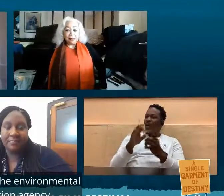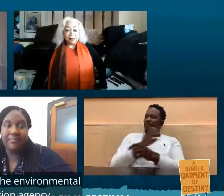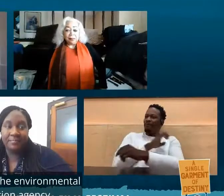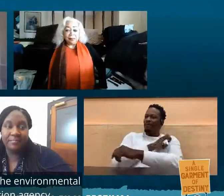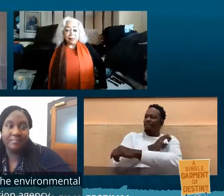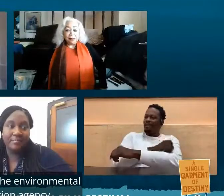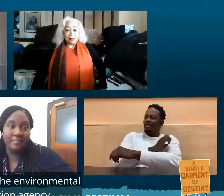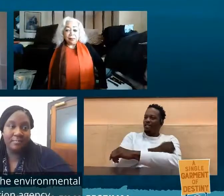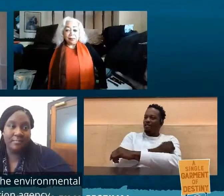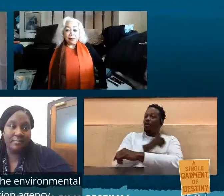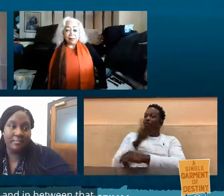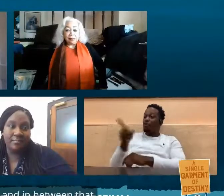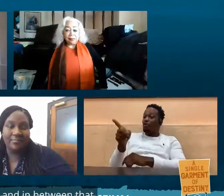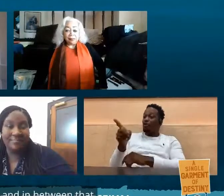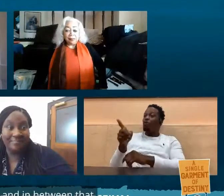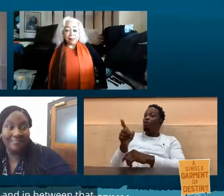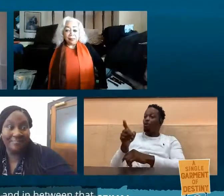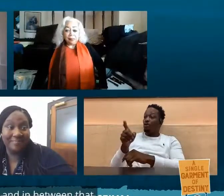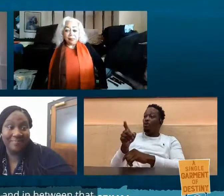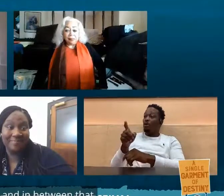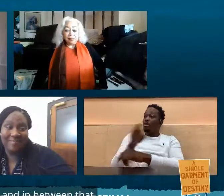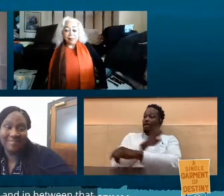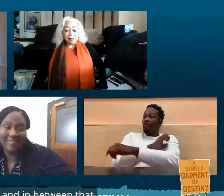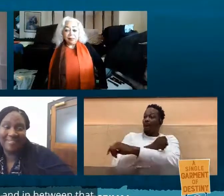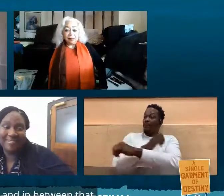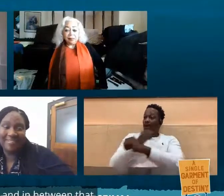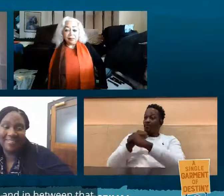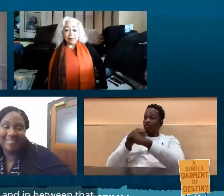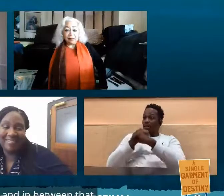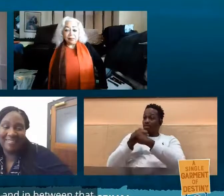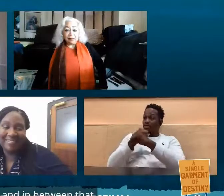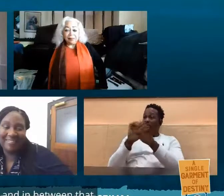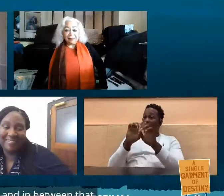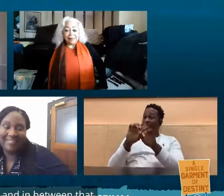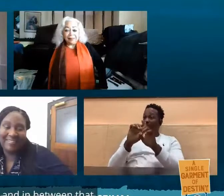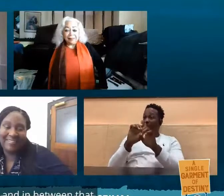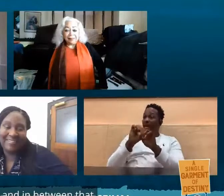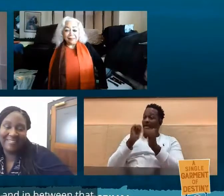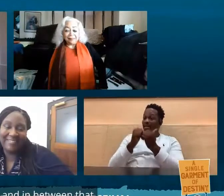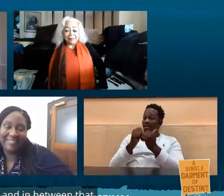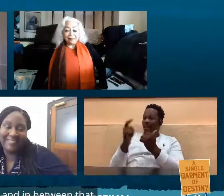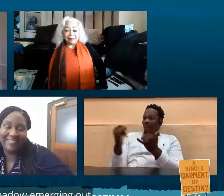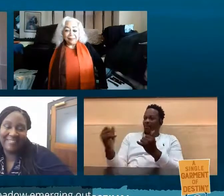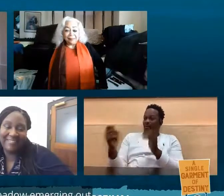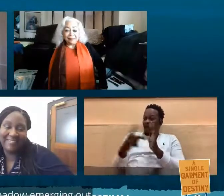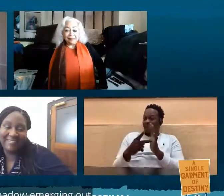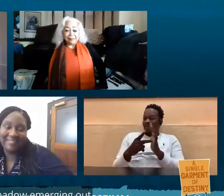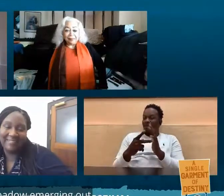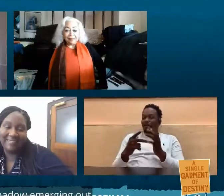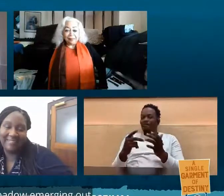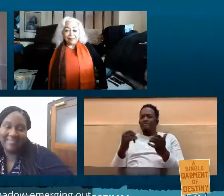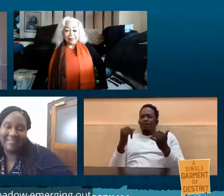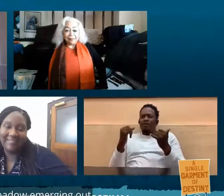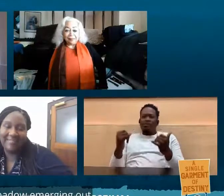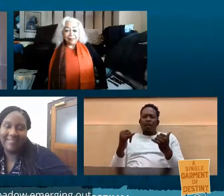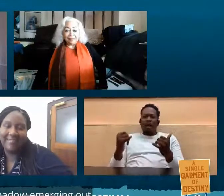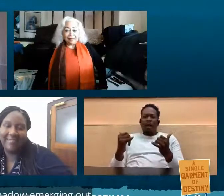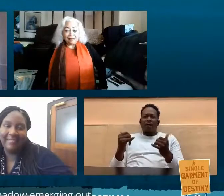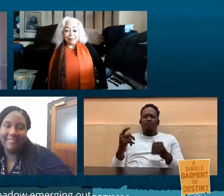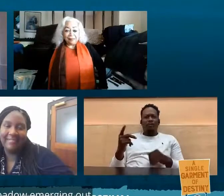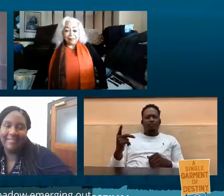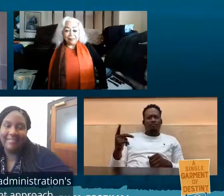Environmental Protection Agency, and you're back. And in between that, we are in the shadow